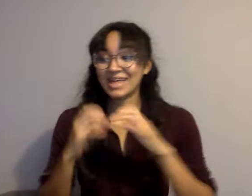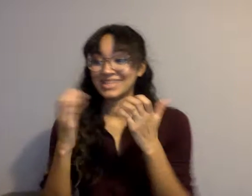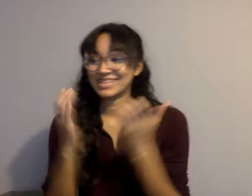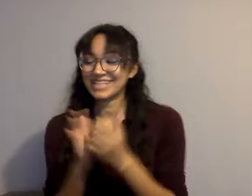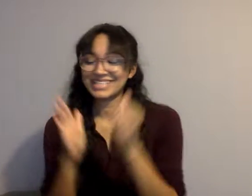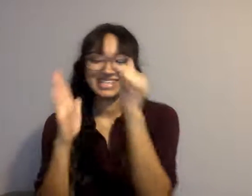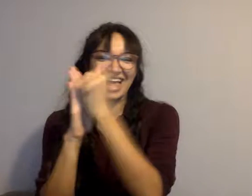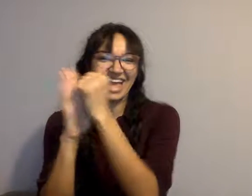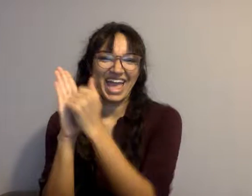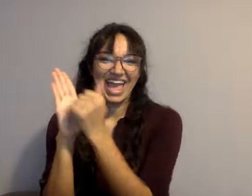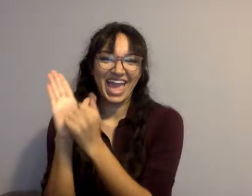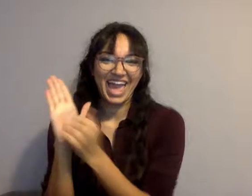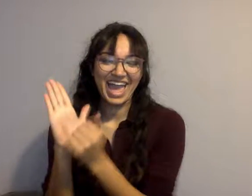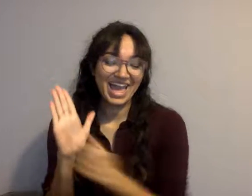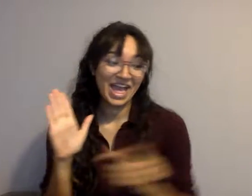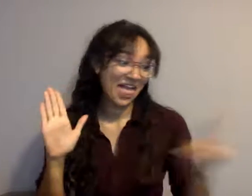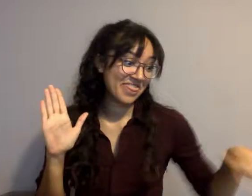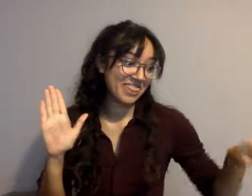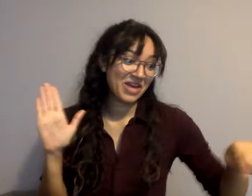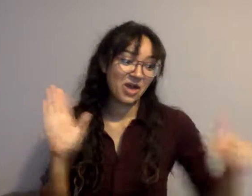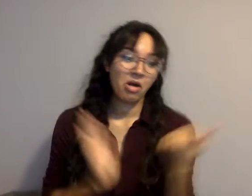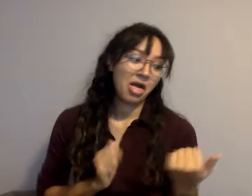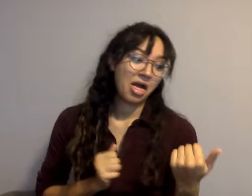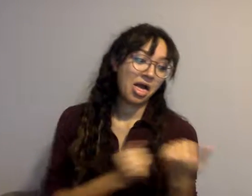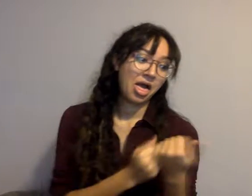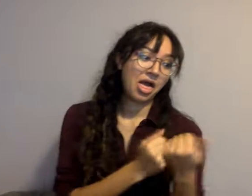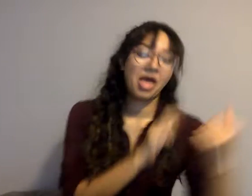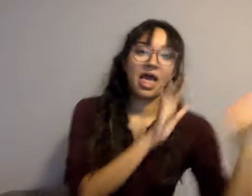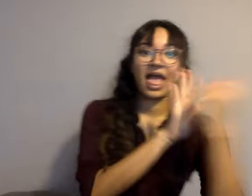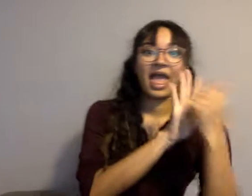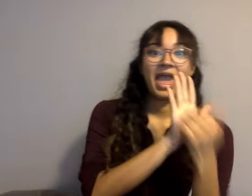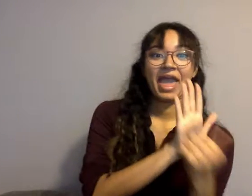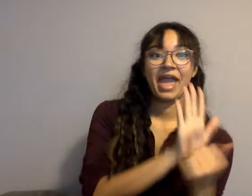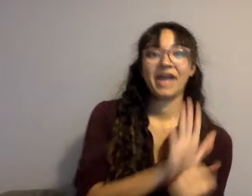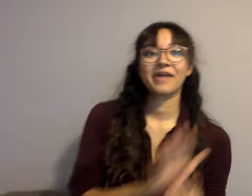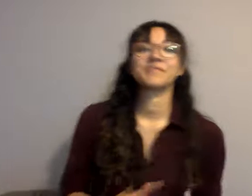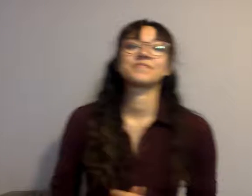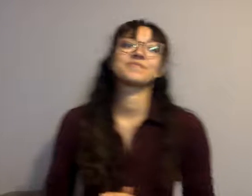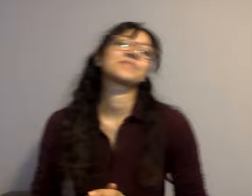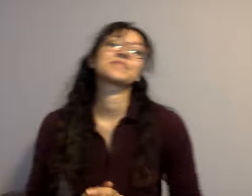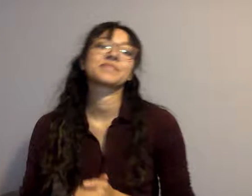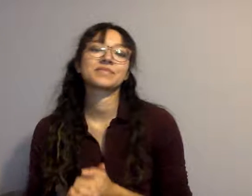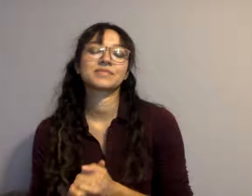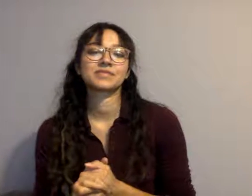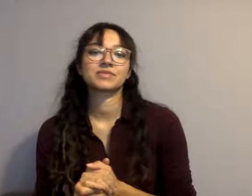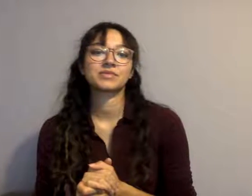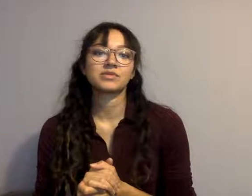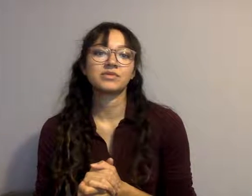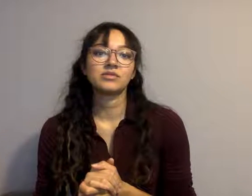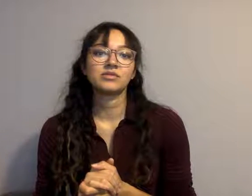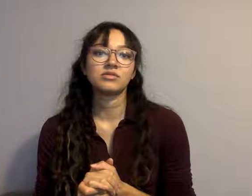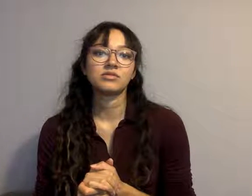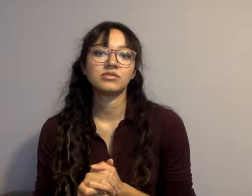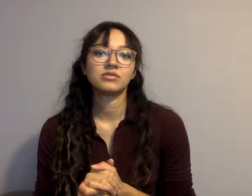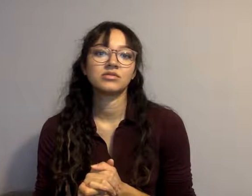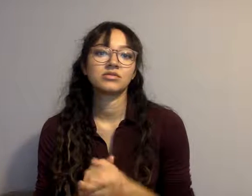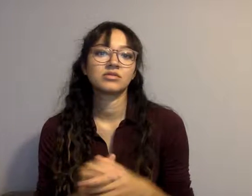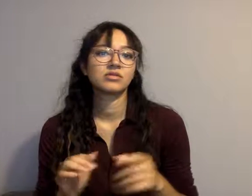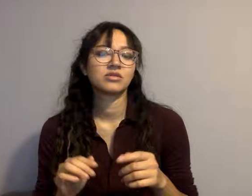Every time I did a scene from The Glass Menagerie, my professors would weep. But I never got